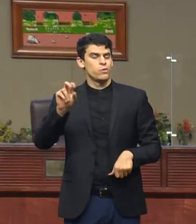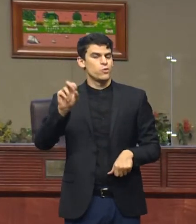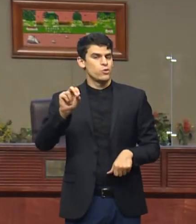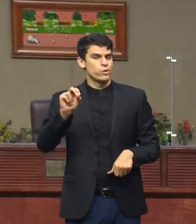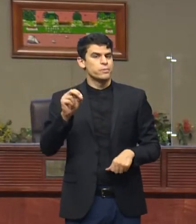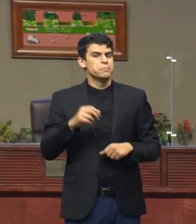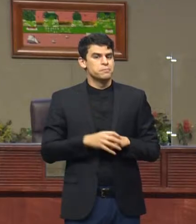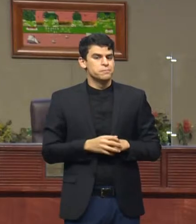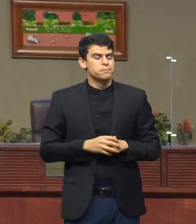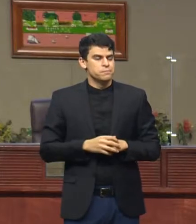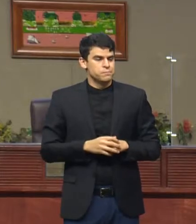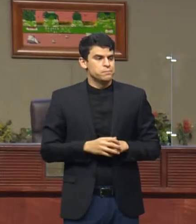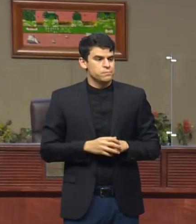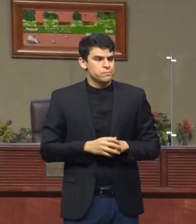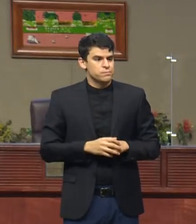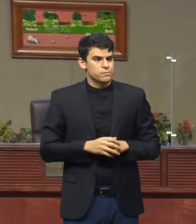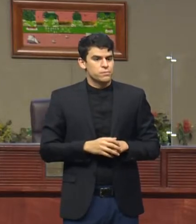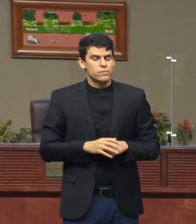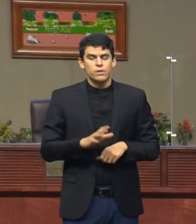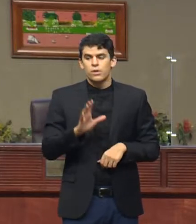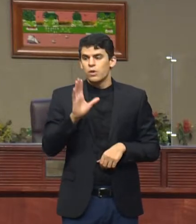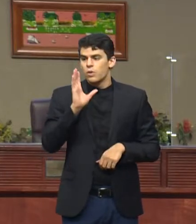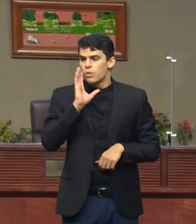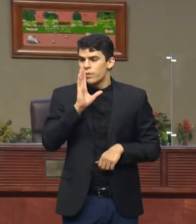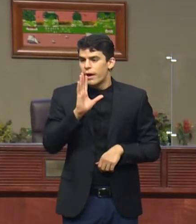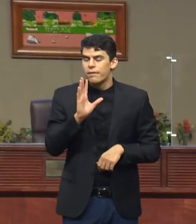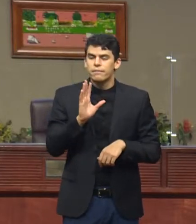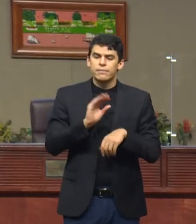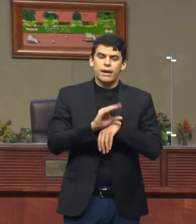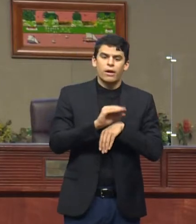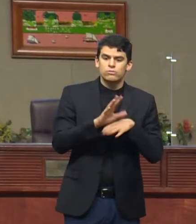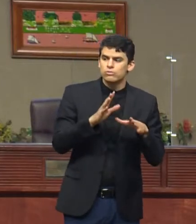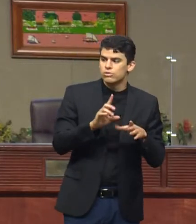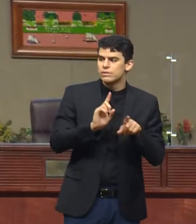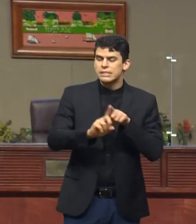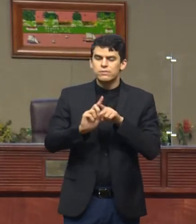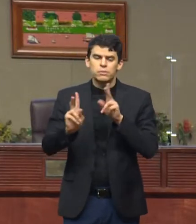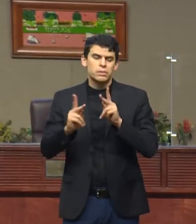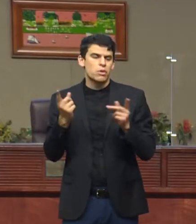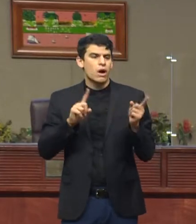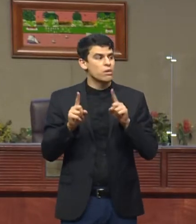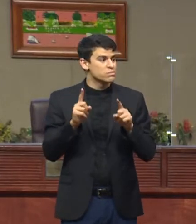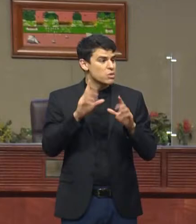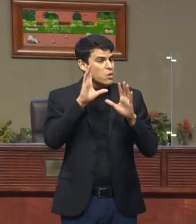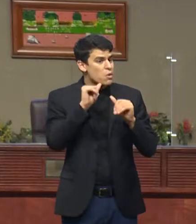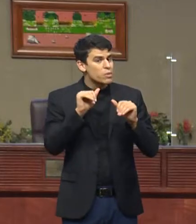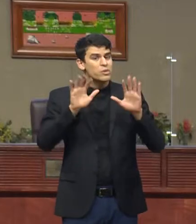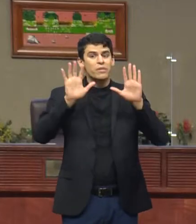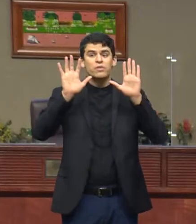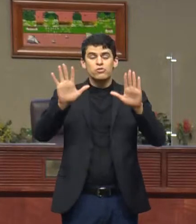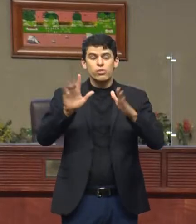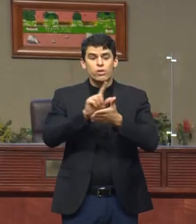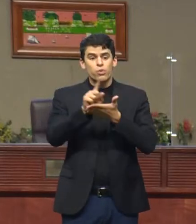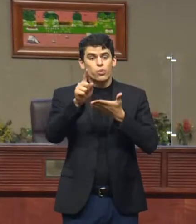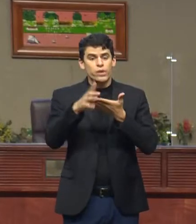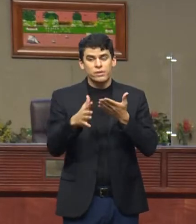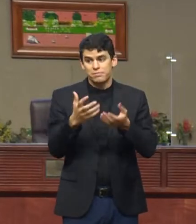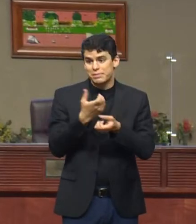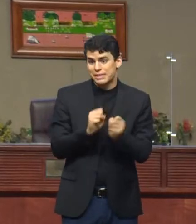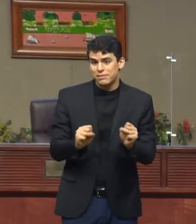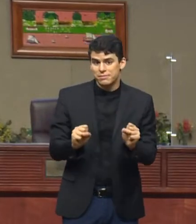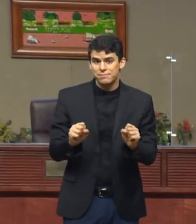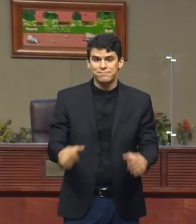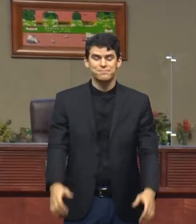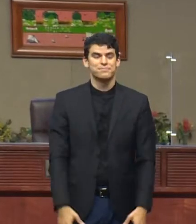Again, we'll bring in some of the canvases and some other things that we'll do at that press briefing. We hope you all have a great weekend and be safe.